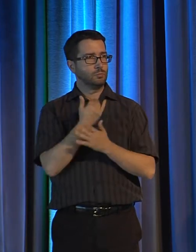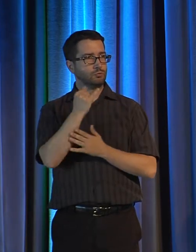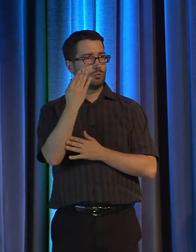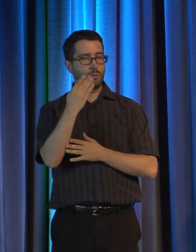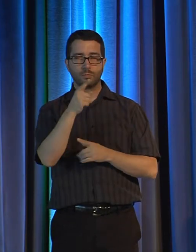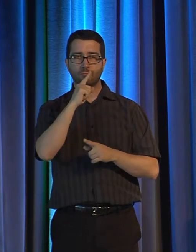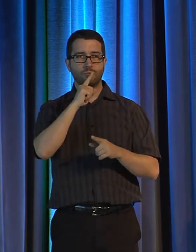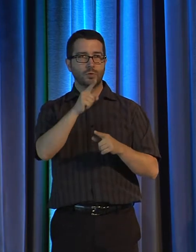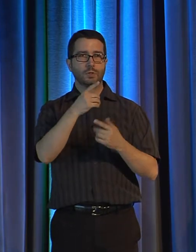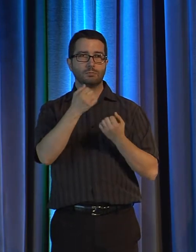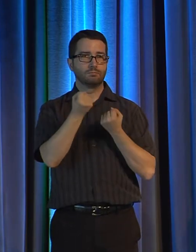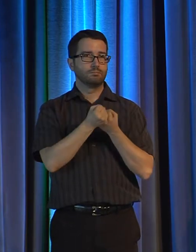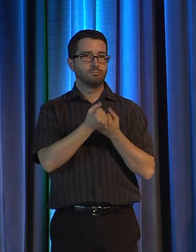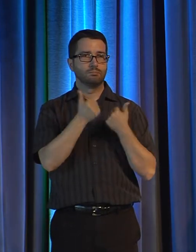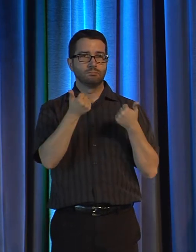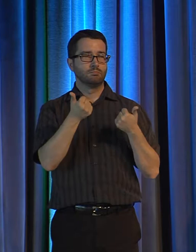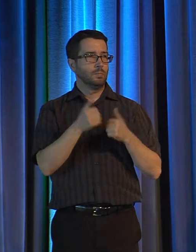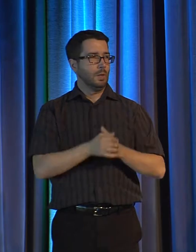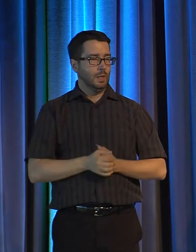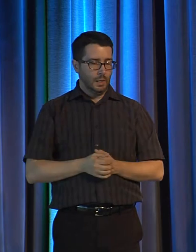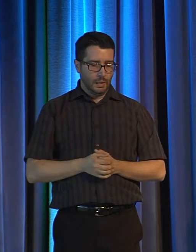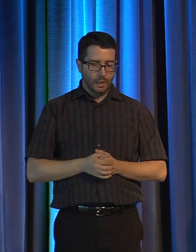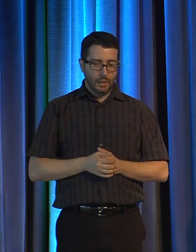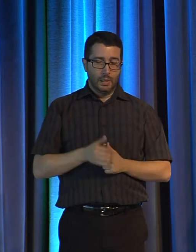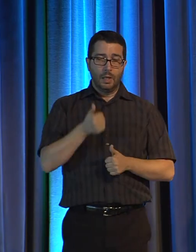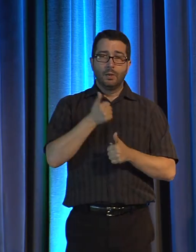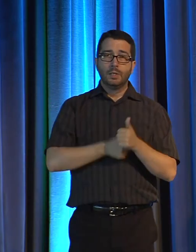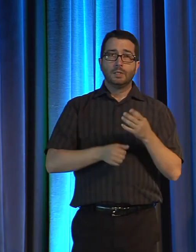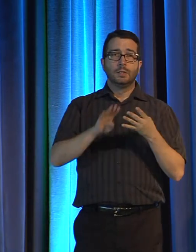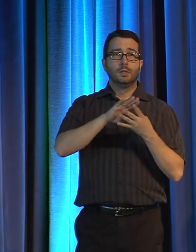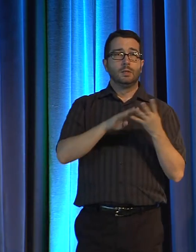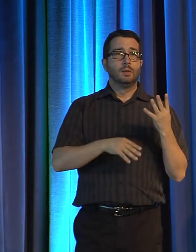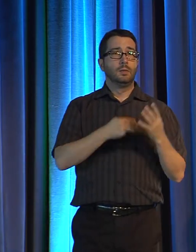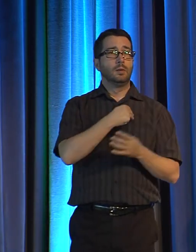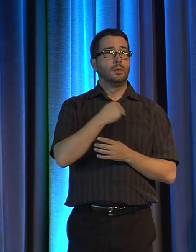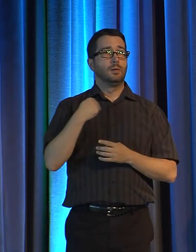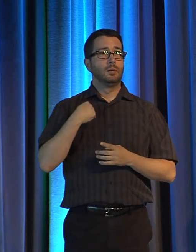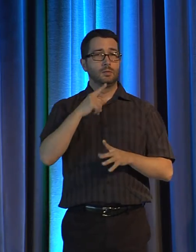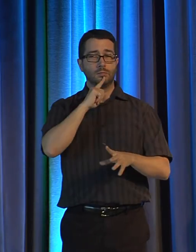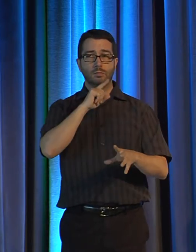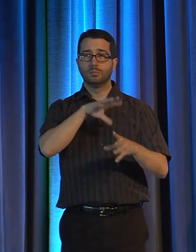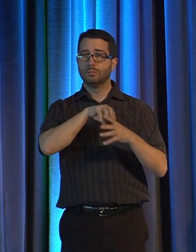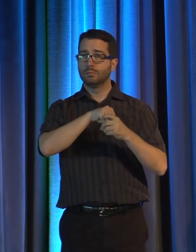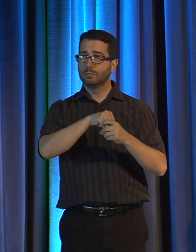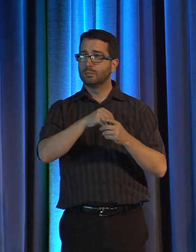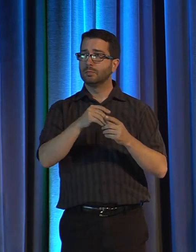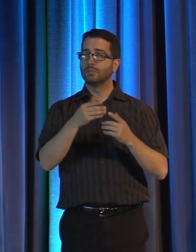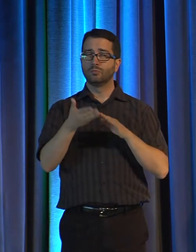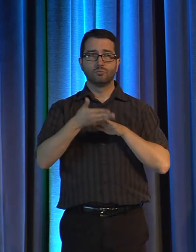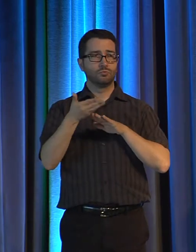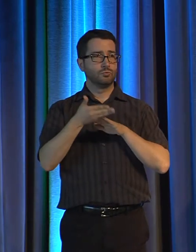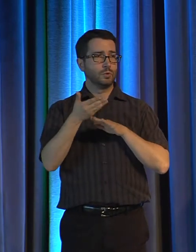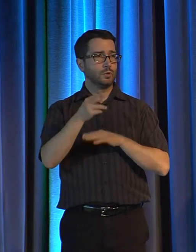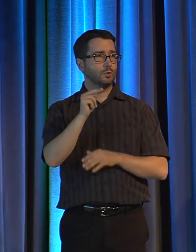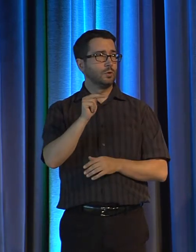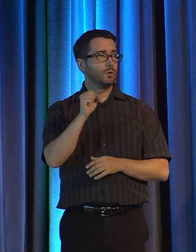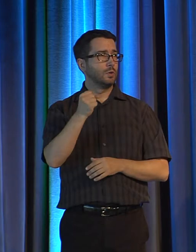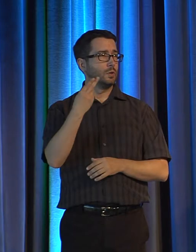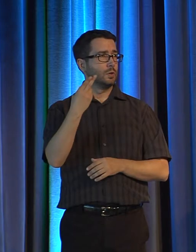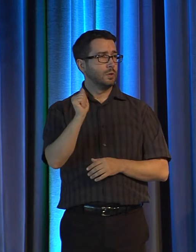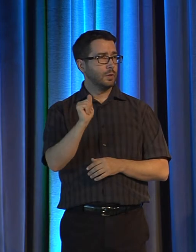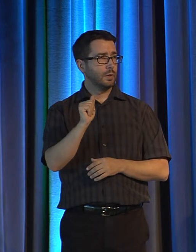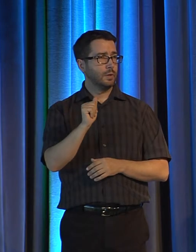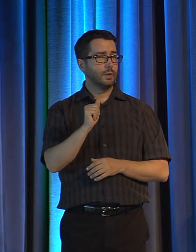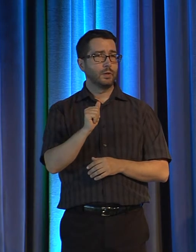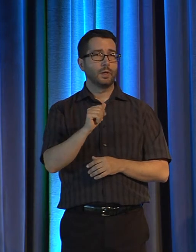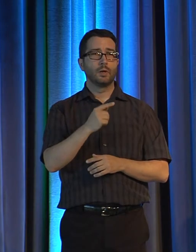He was just terrific. Each of these members provided a significant contribution to the governance of Nova Scotia Health Authority, and their presence on the